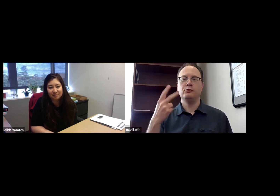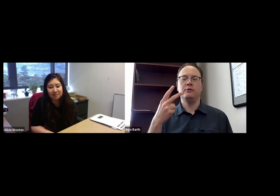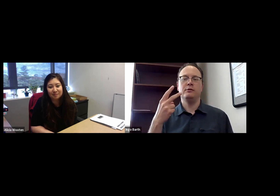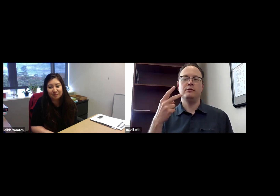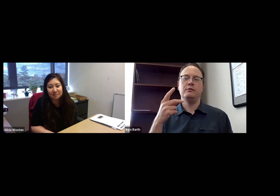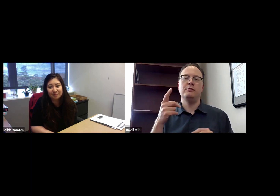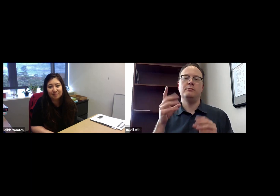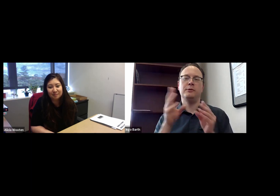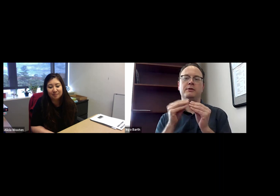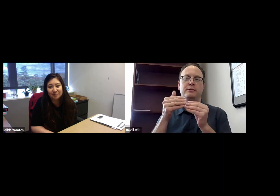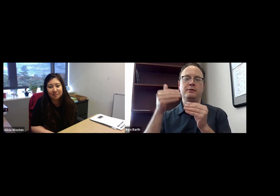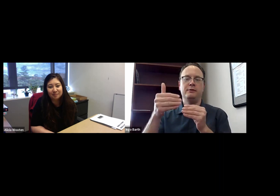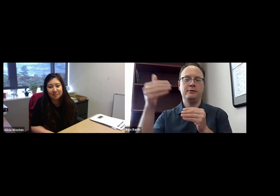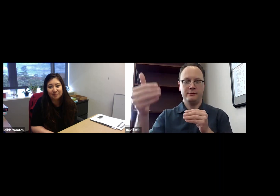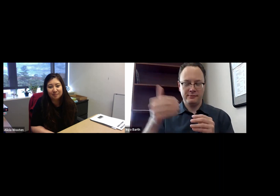20th.